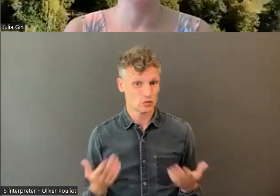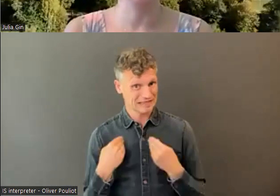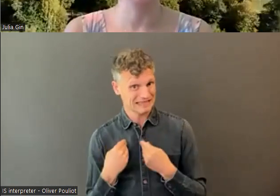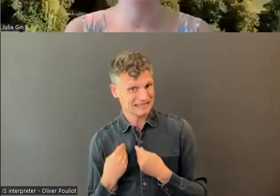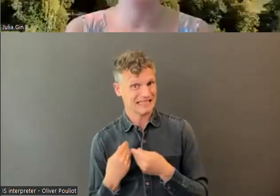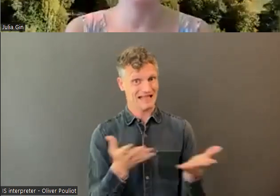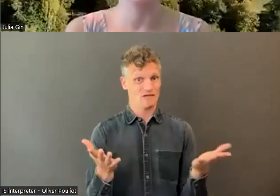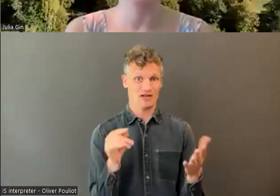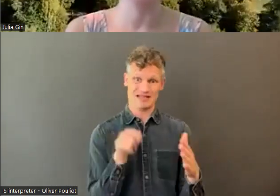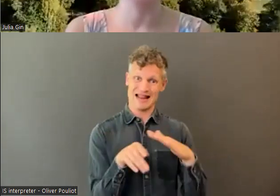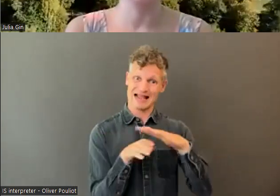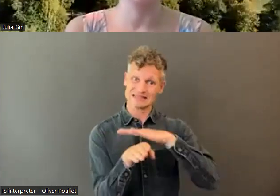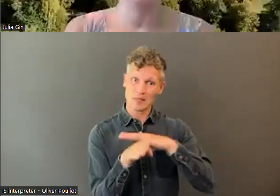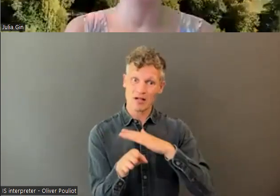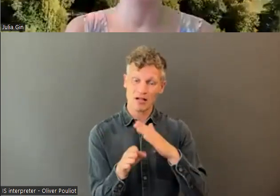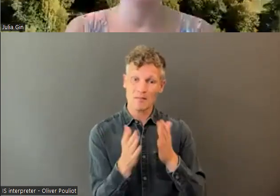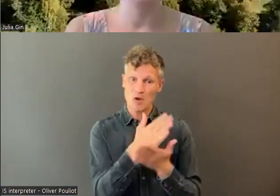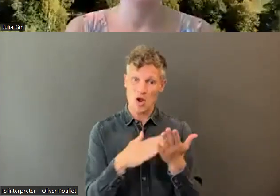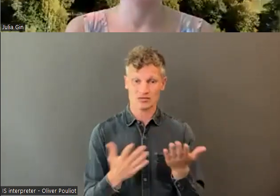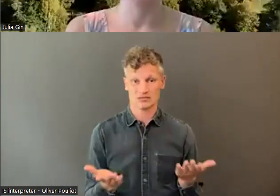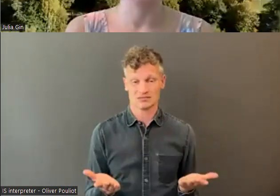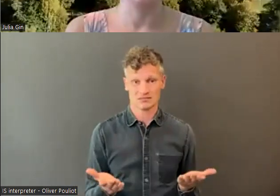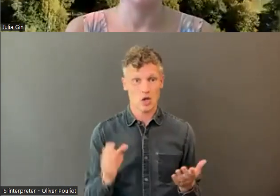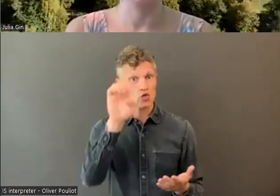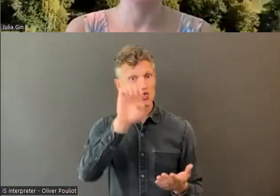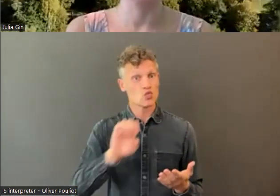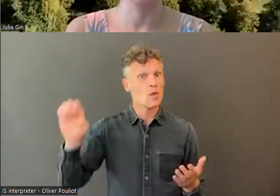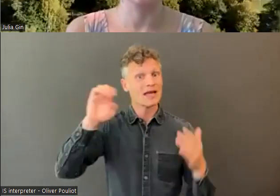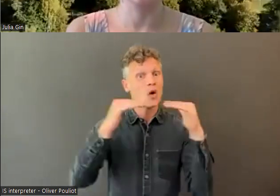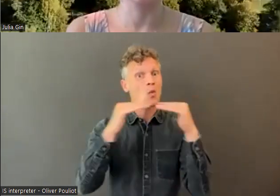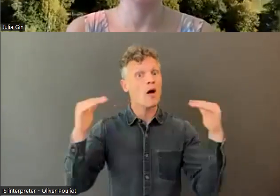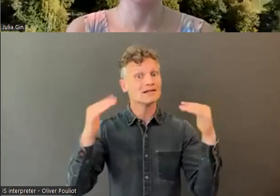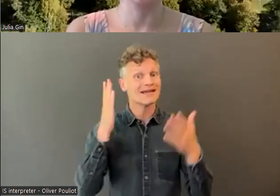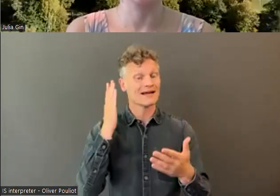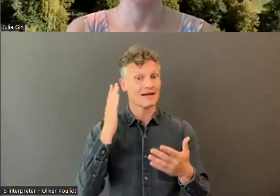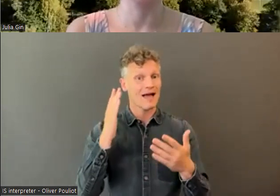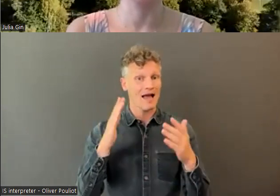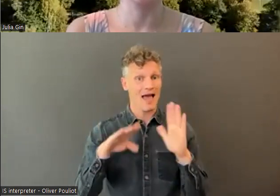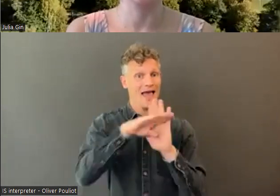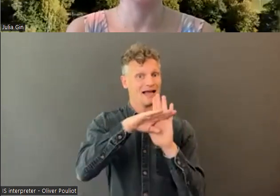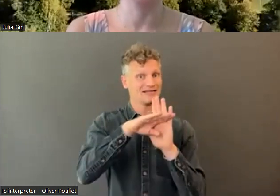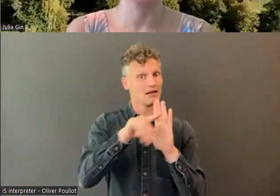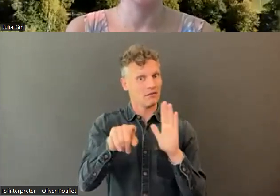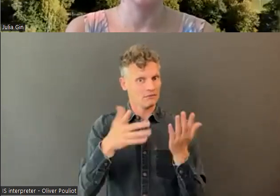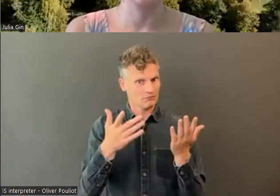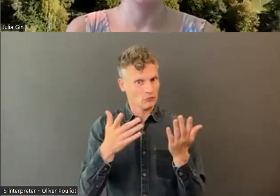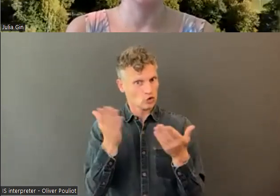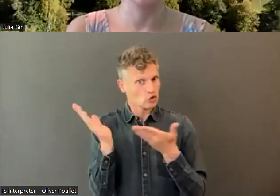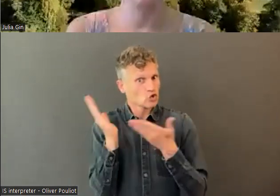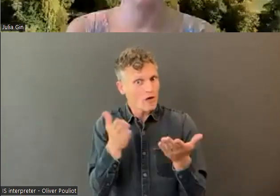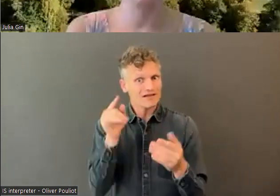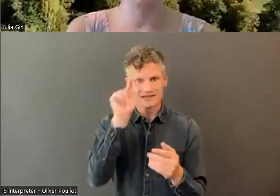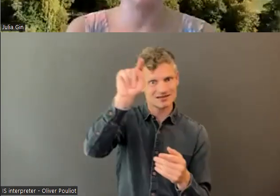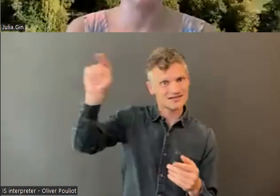compliance. You mentioned the European Equality Act. Service providers have got to think about making their services